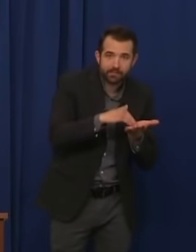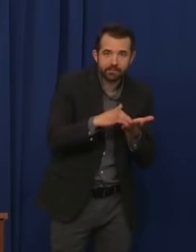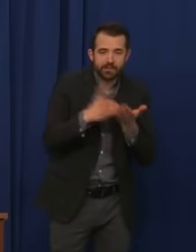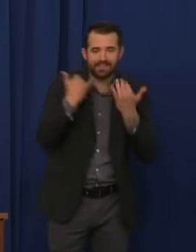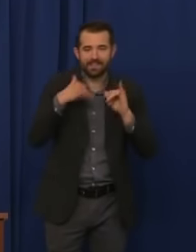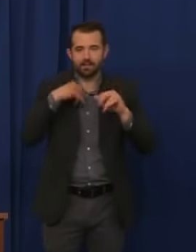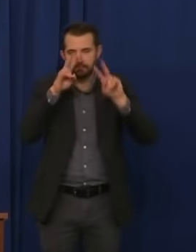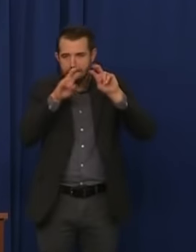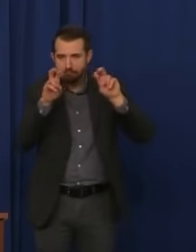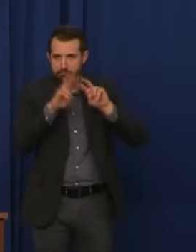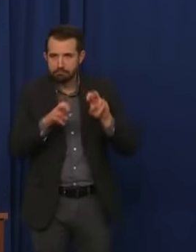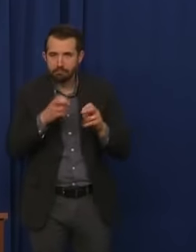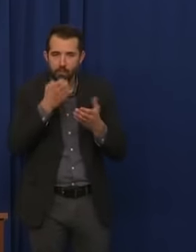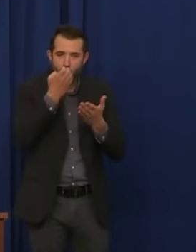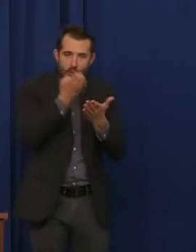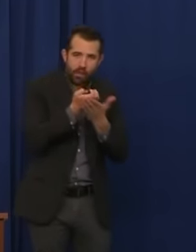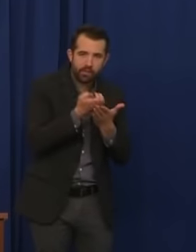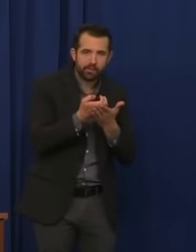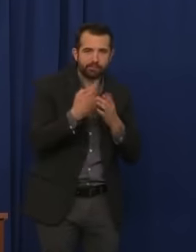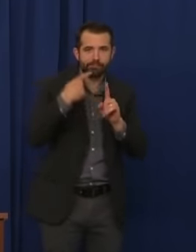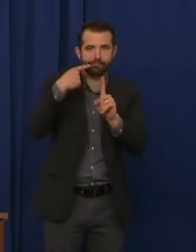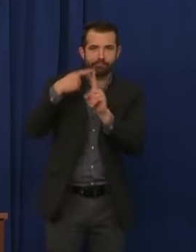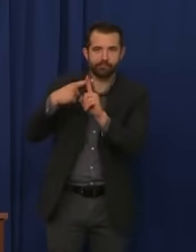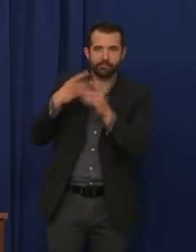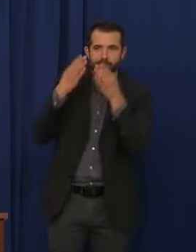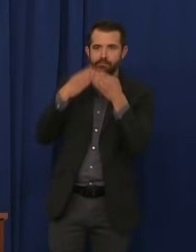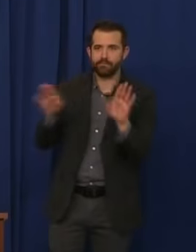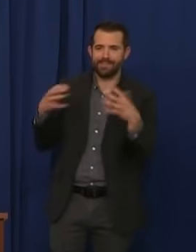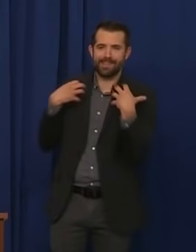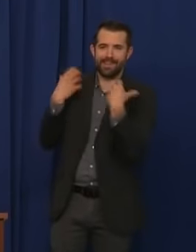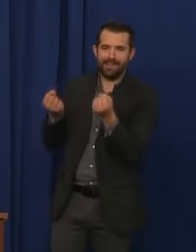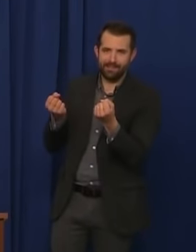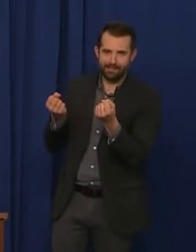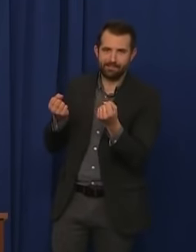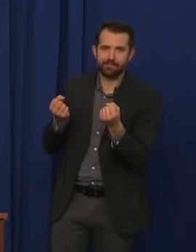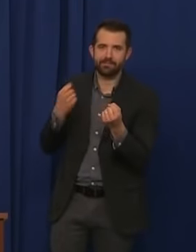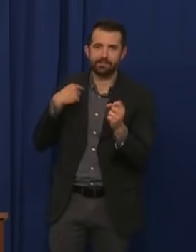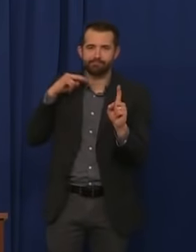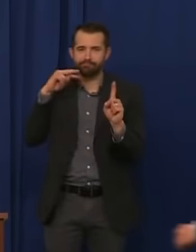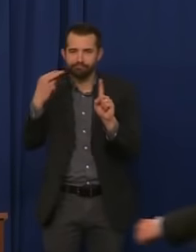economic interests and the public health interests and trying to bring them together.